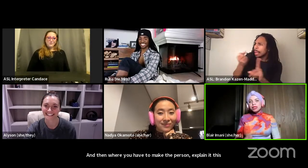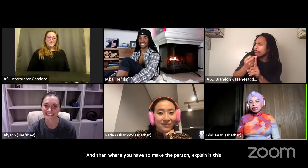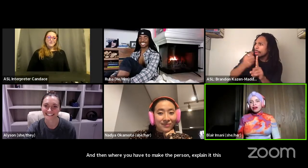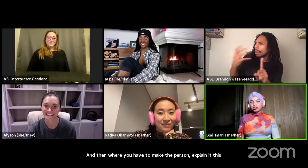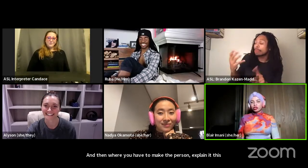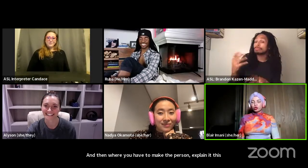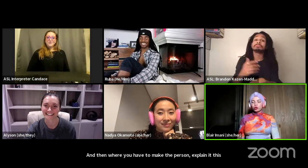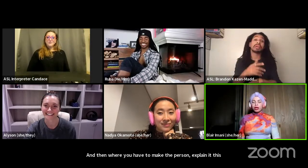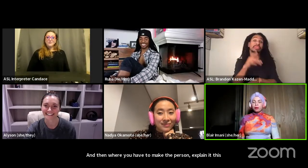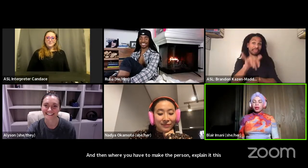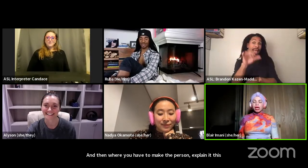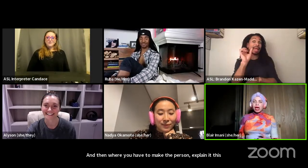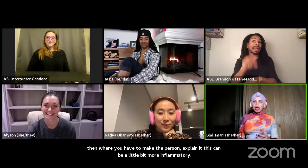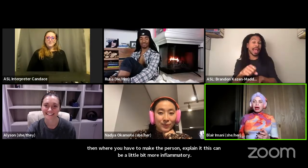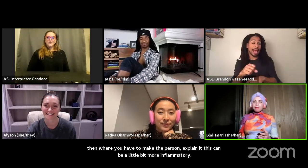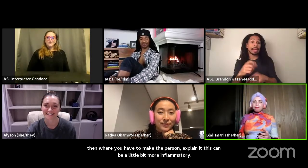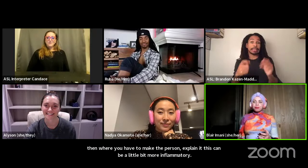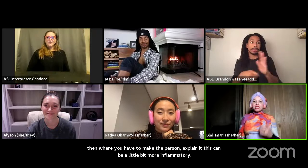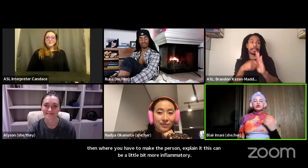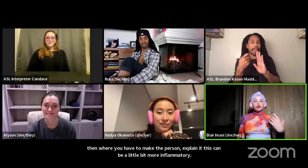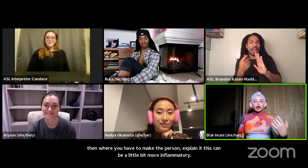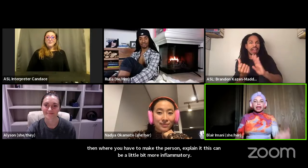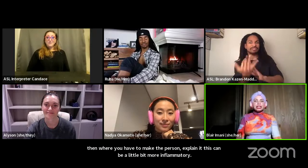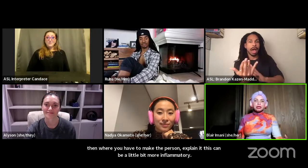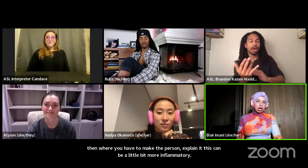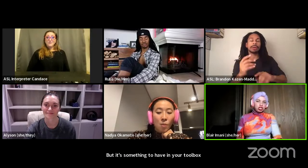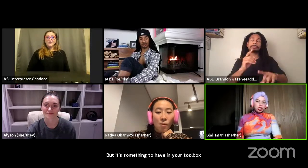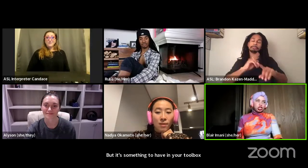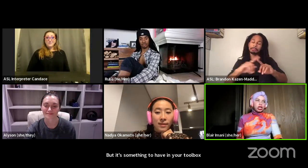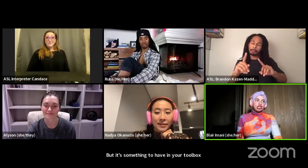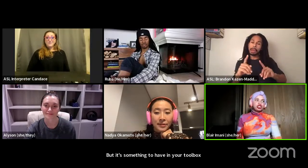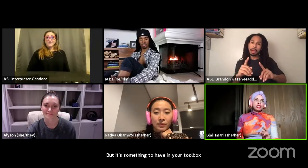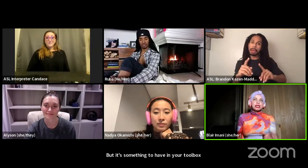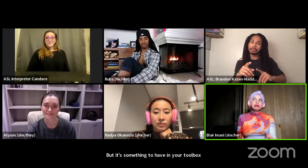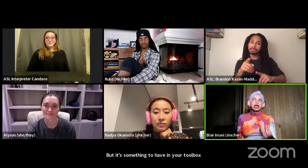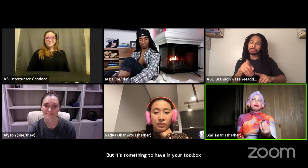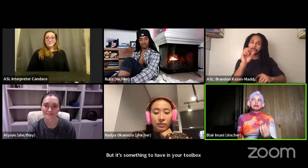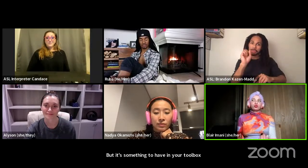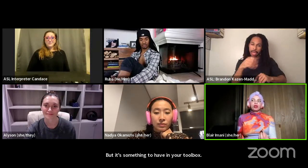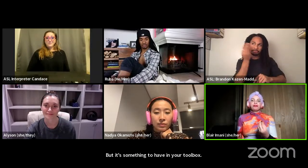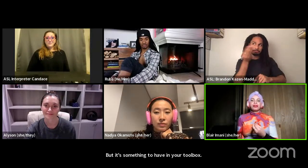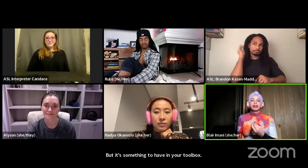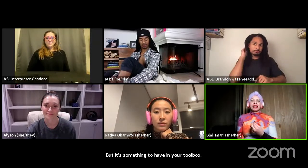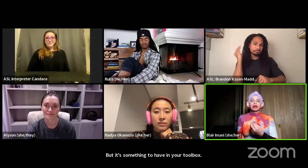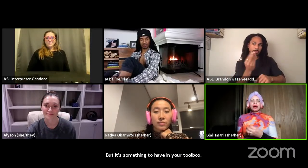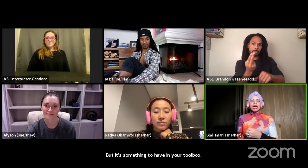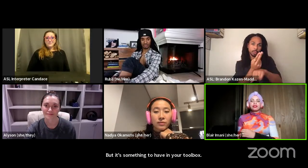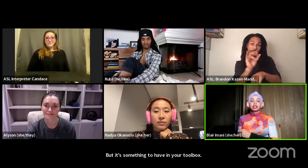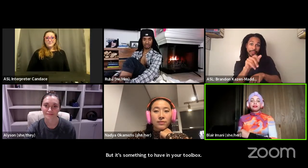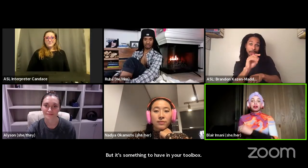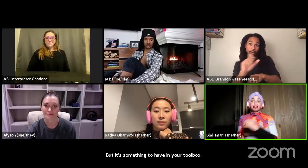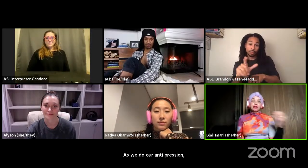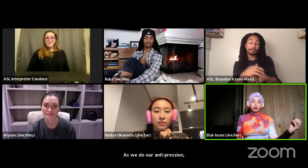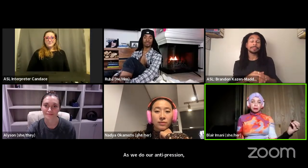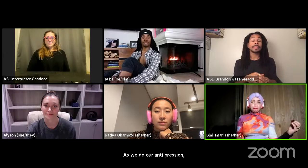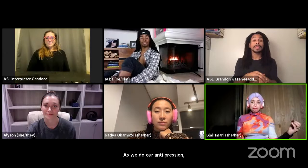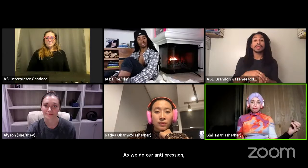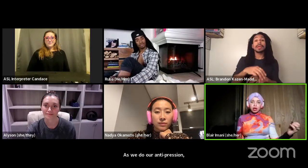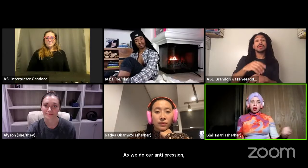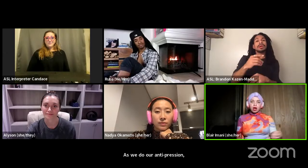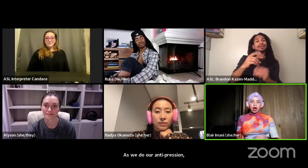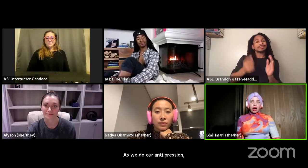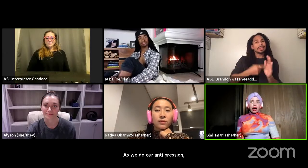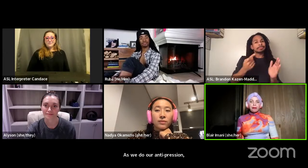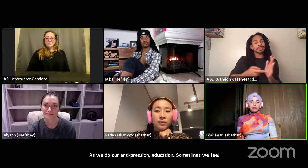inflammatory, but it's something to have in your tool belt. As we do our anti-oppression education, sometimes we feel like we have to confront